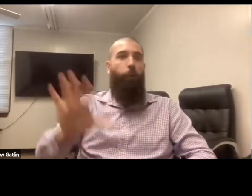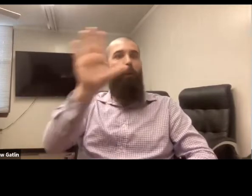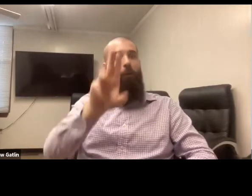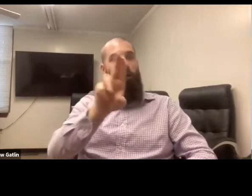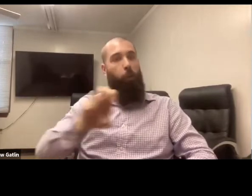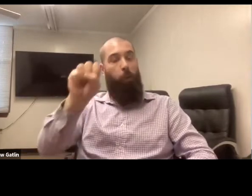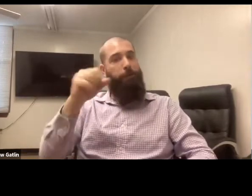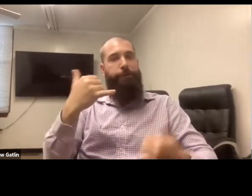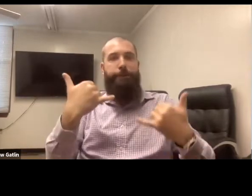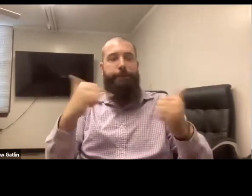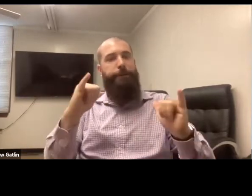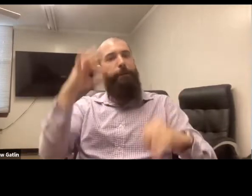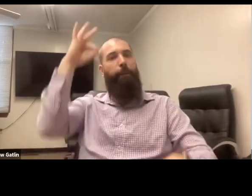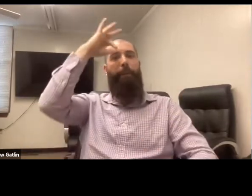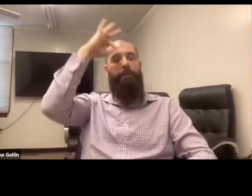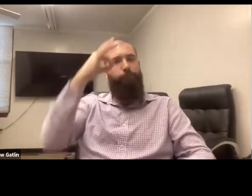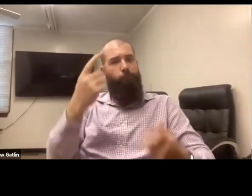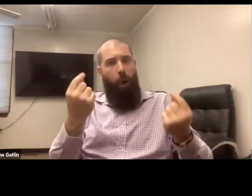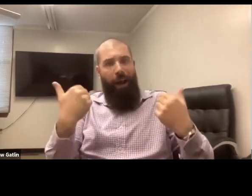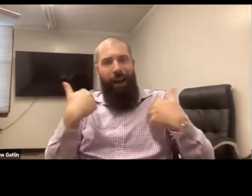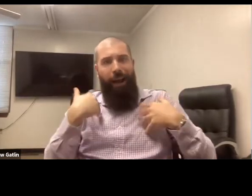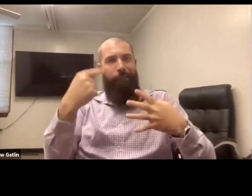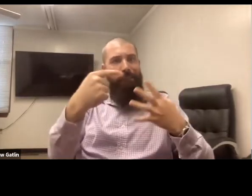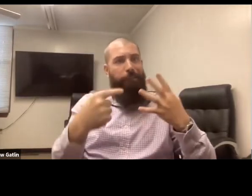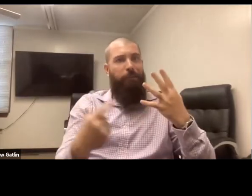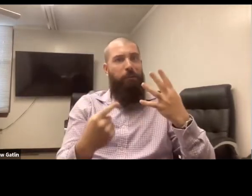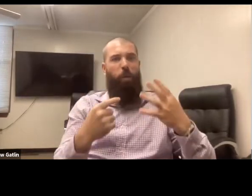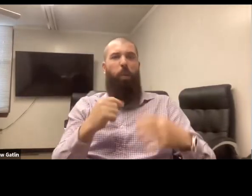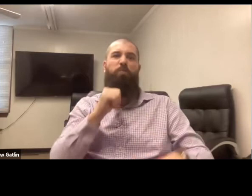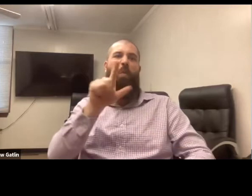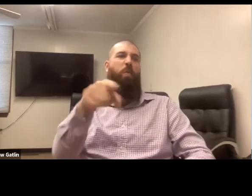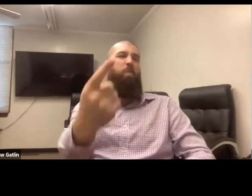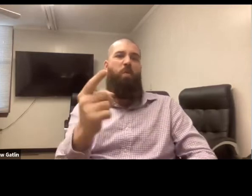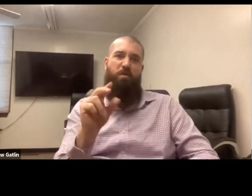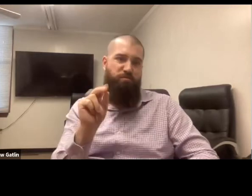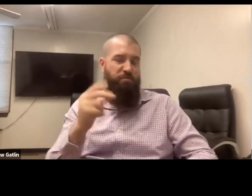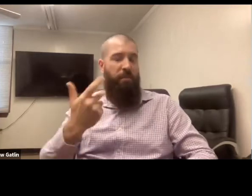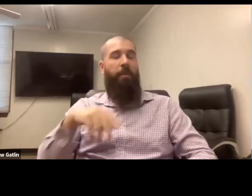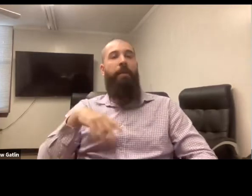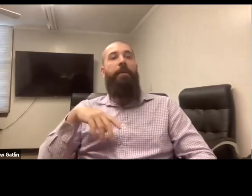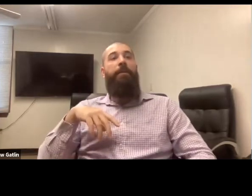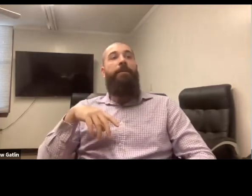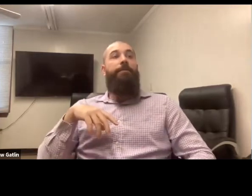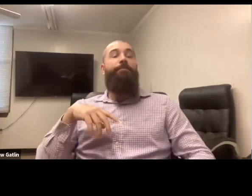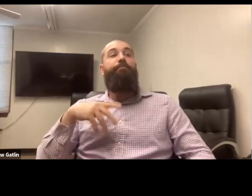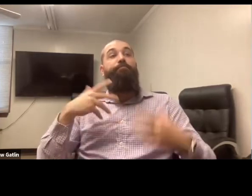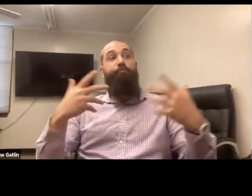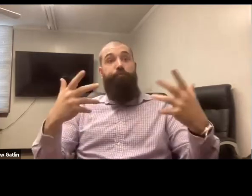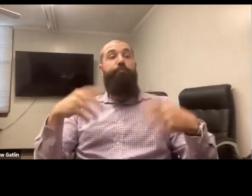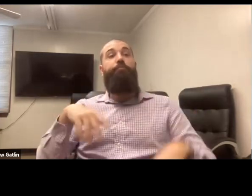1999, still a lot of parents, you know, all over the U.S. didn't know what to do. They didn't have those resources.